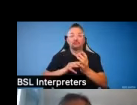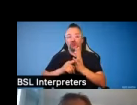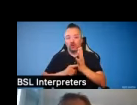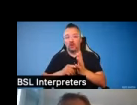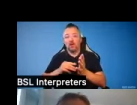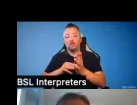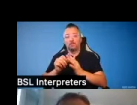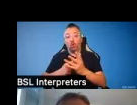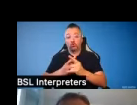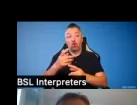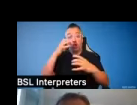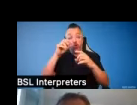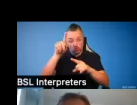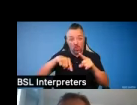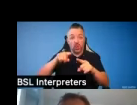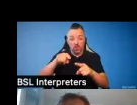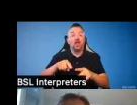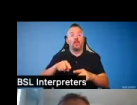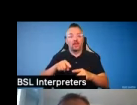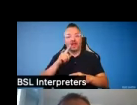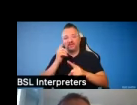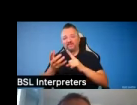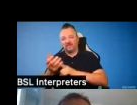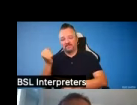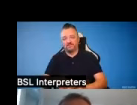search engines are available. Next slide.